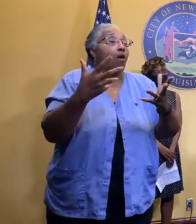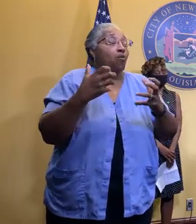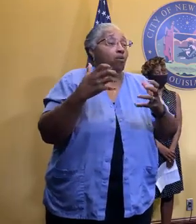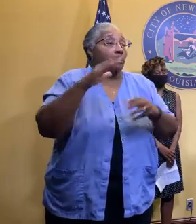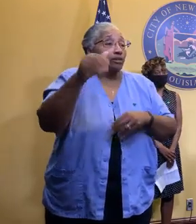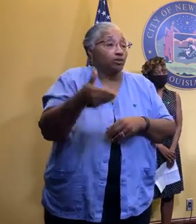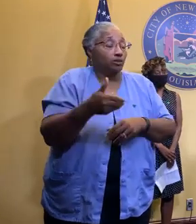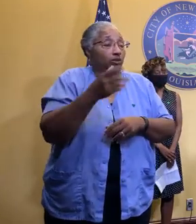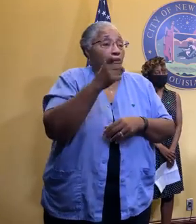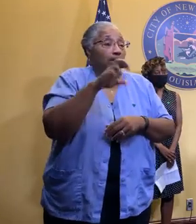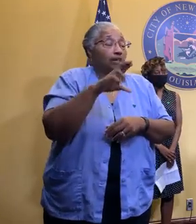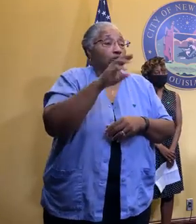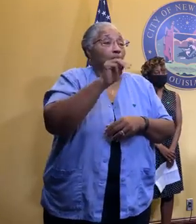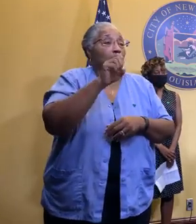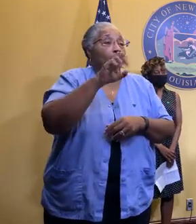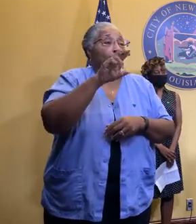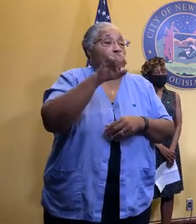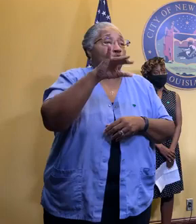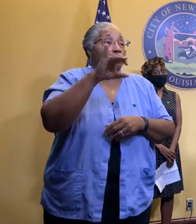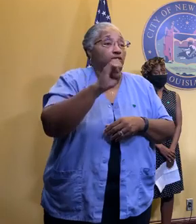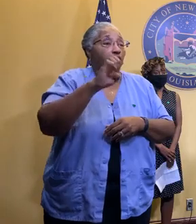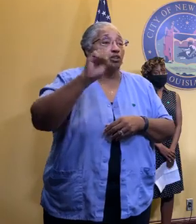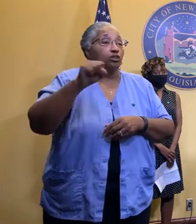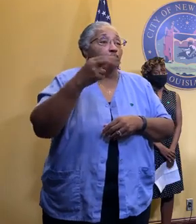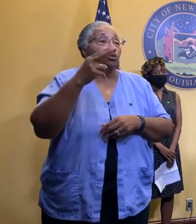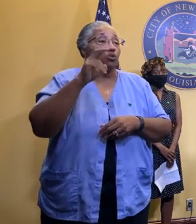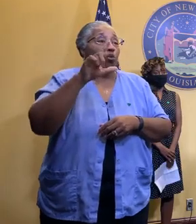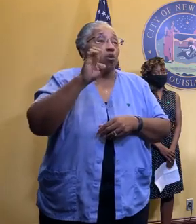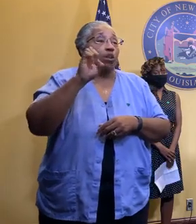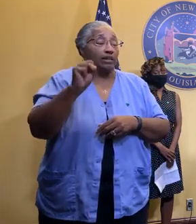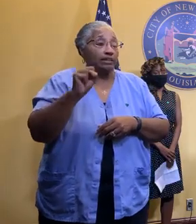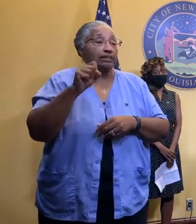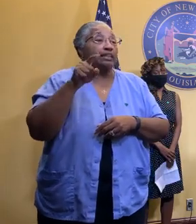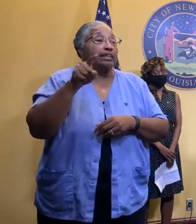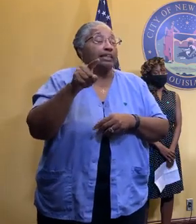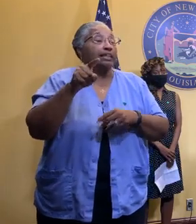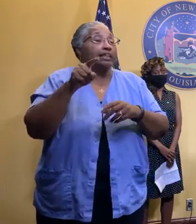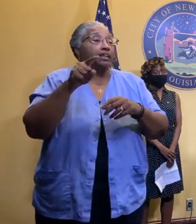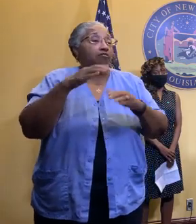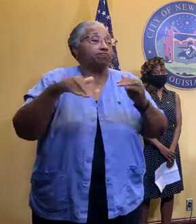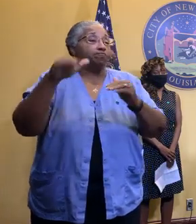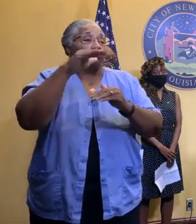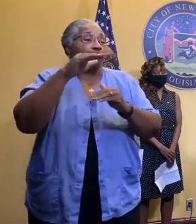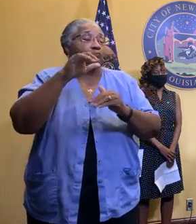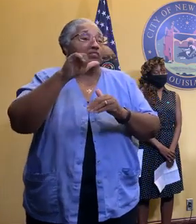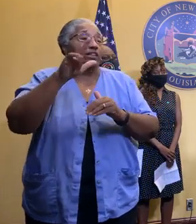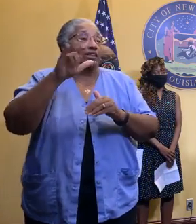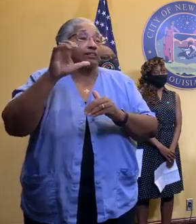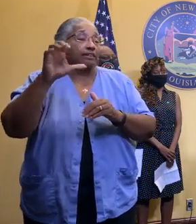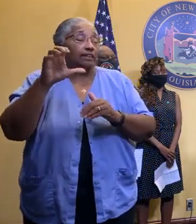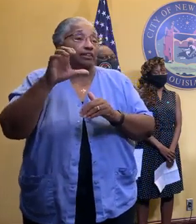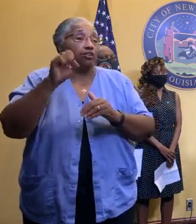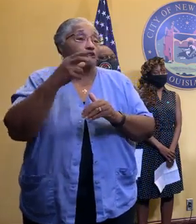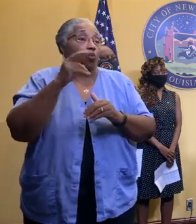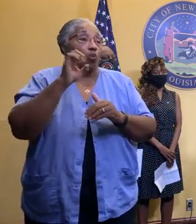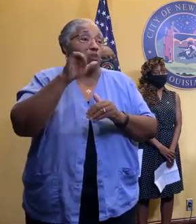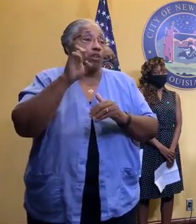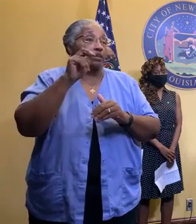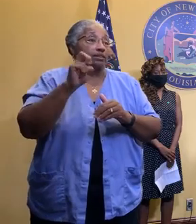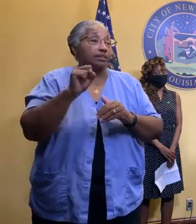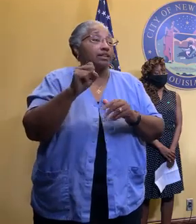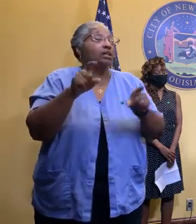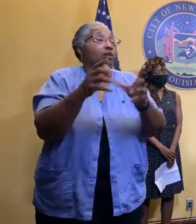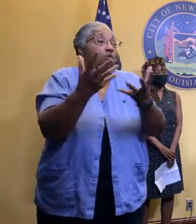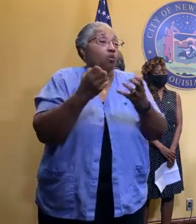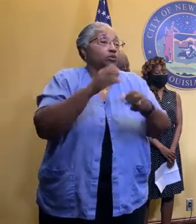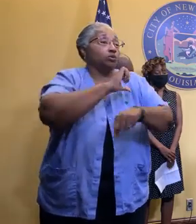Maurice Scholas, the principal of Scholas Medical Consulting, LLC, and standing with him to empower NOLA.